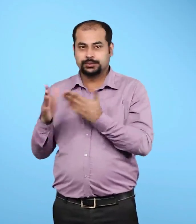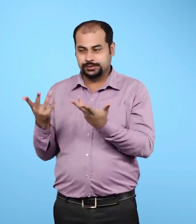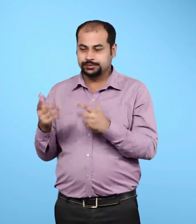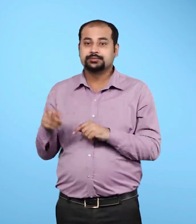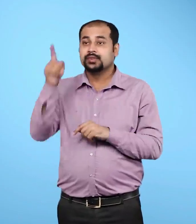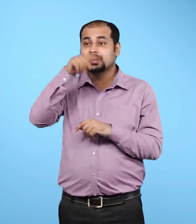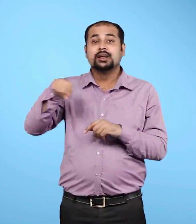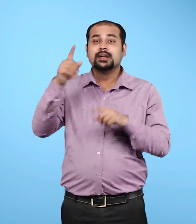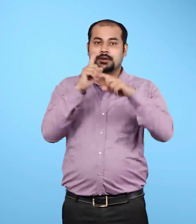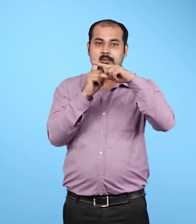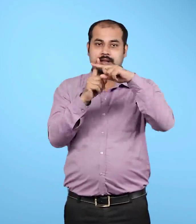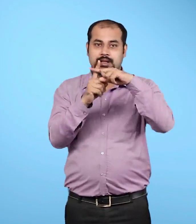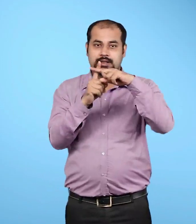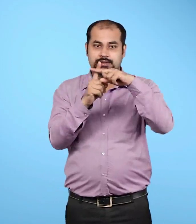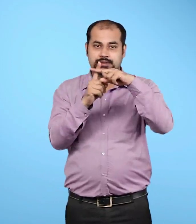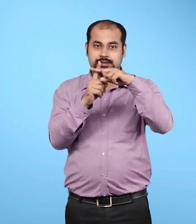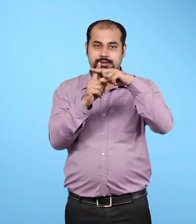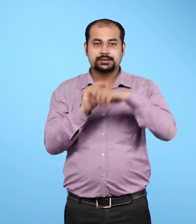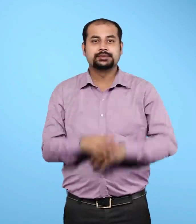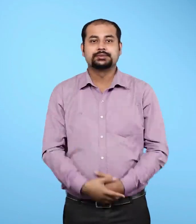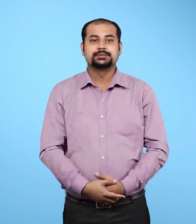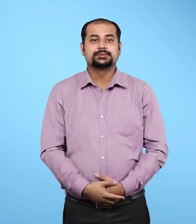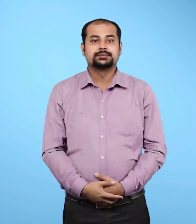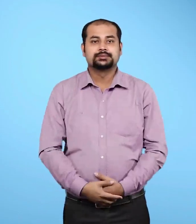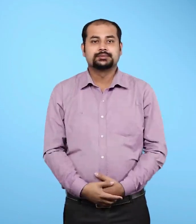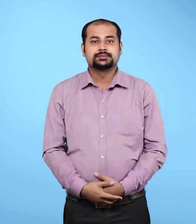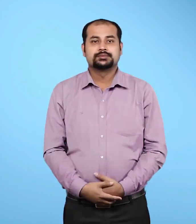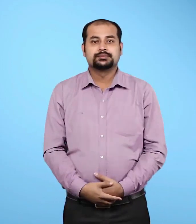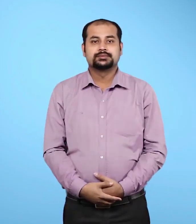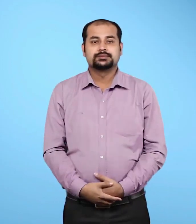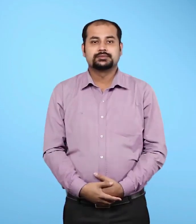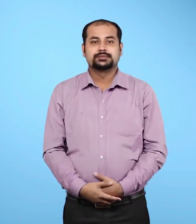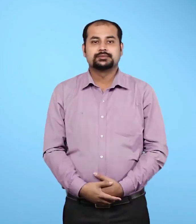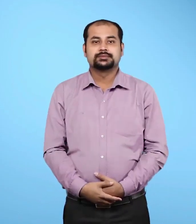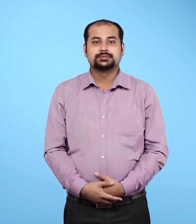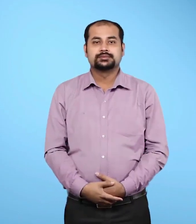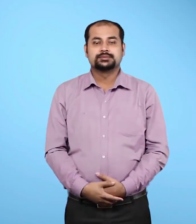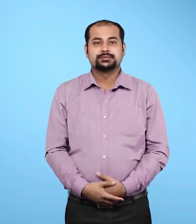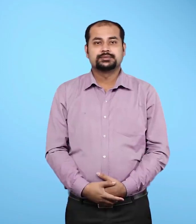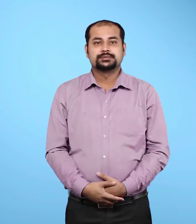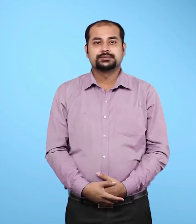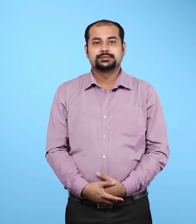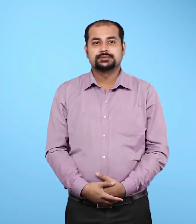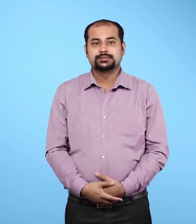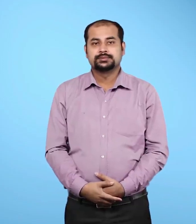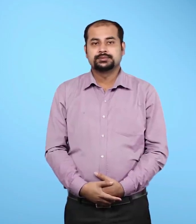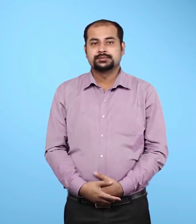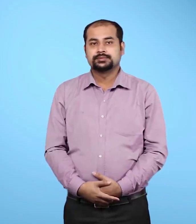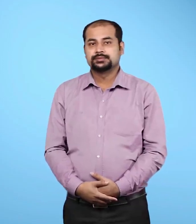1, number 2 is written. Column 2, number 4 is written, and there is plus sign